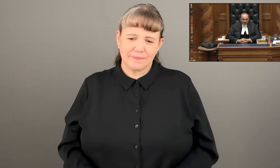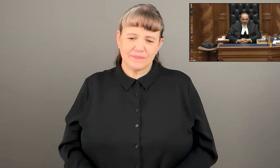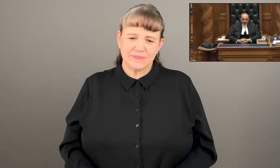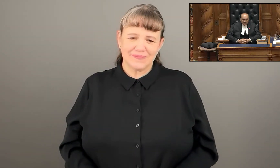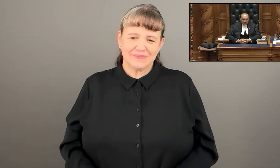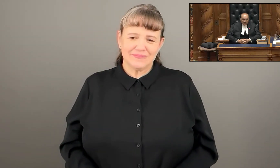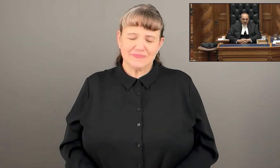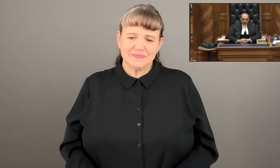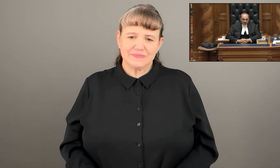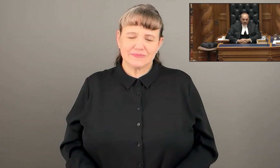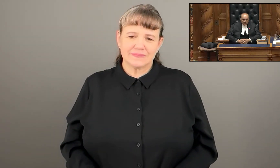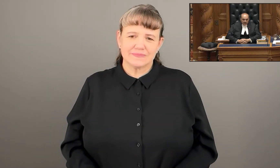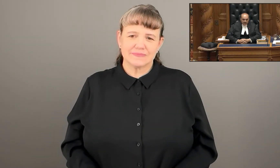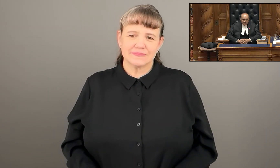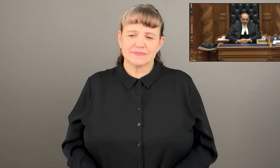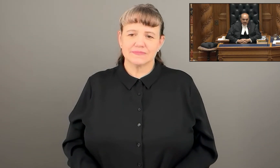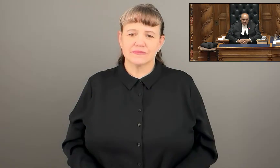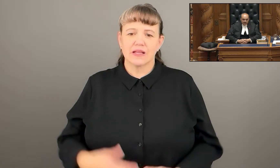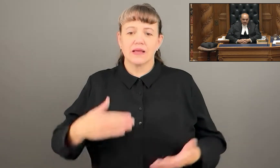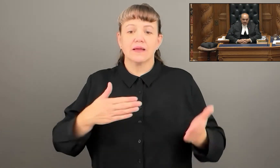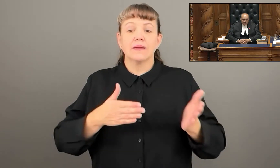Member for Richmond Queensborough.